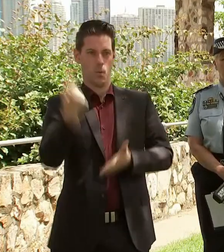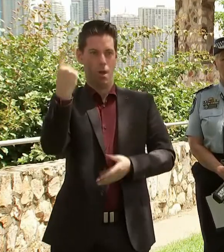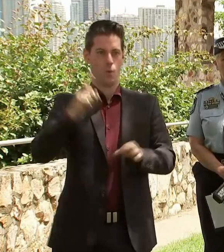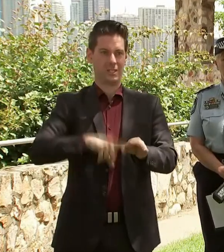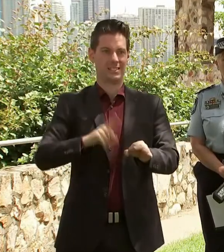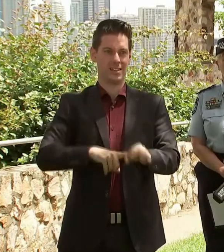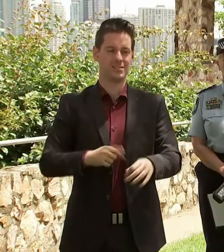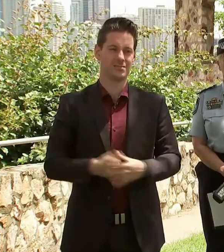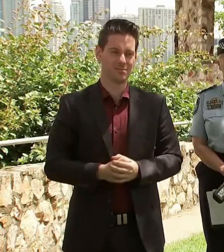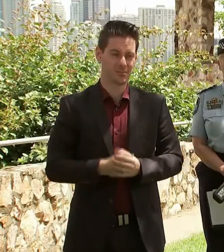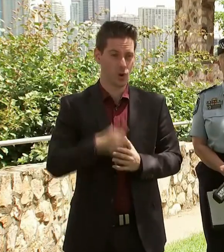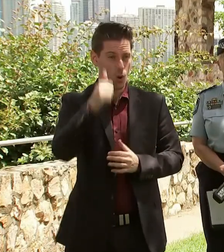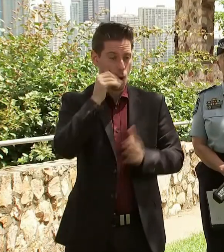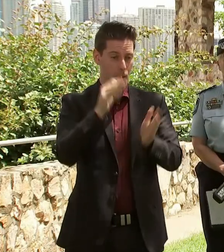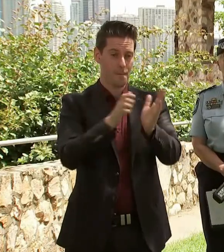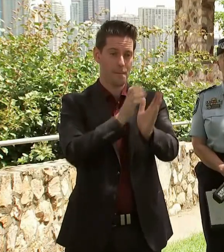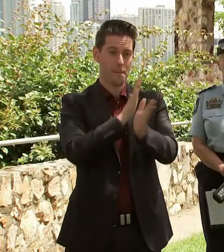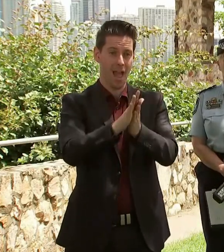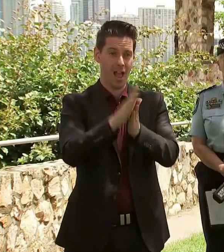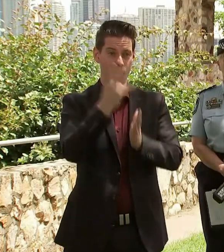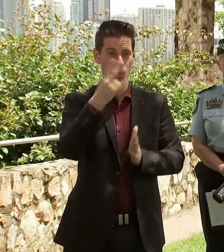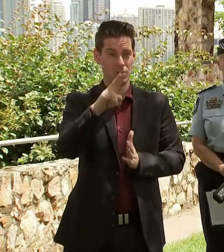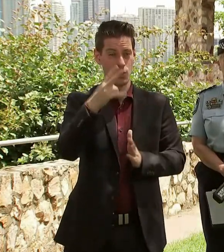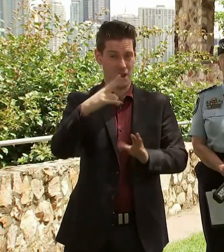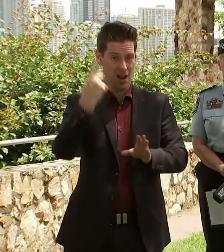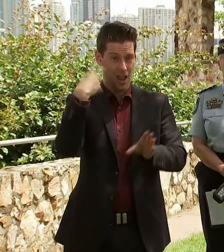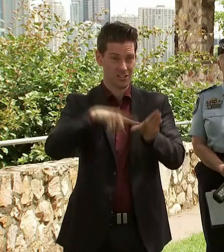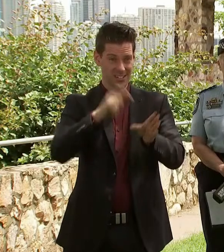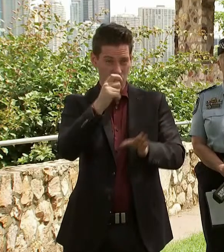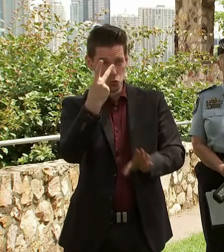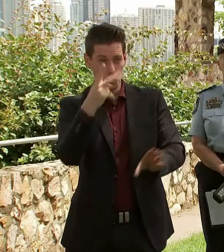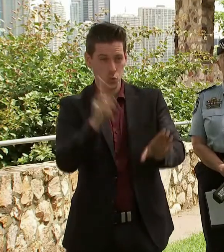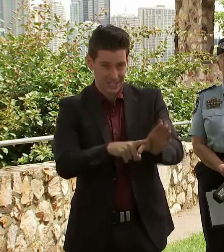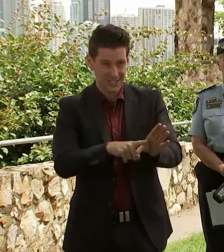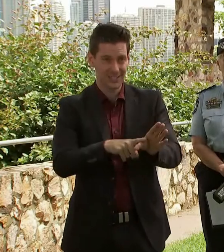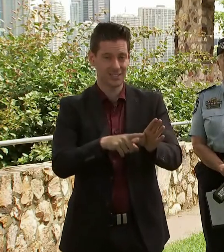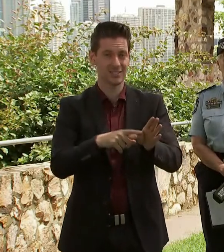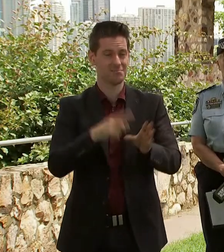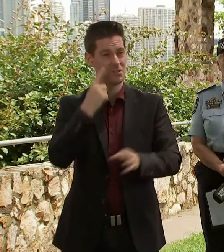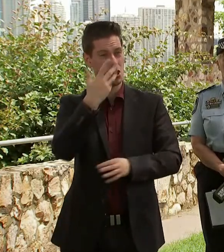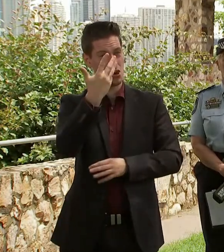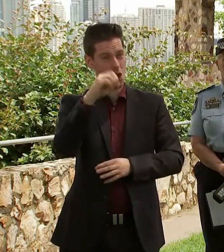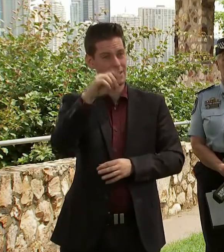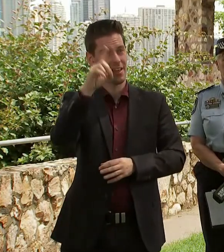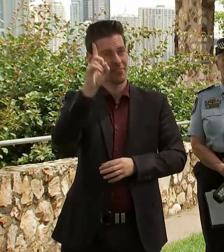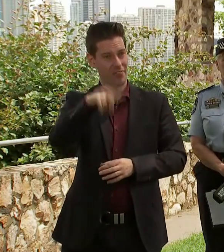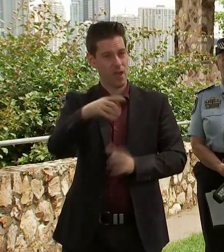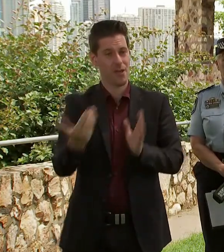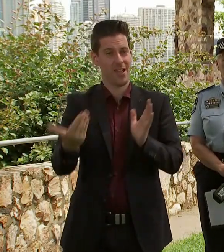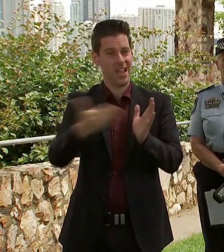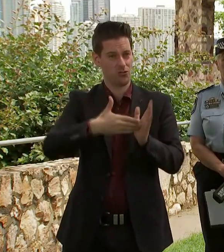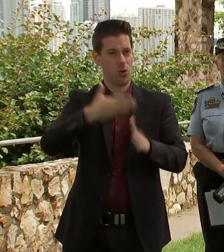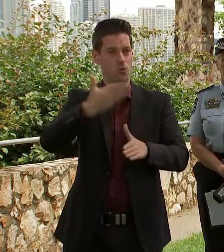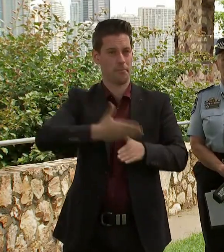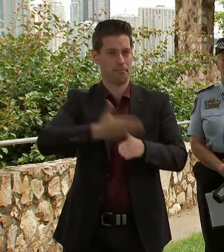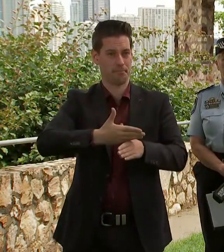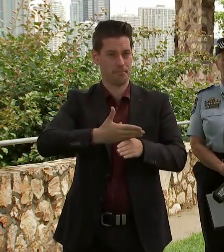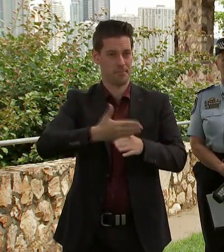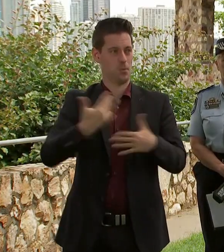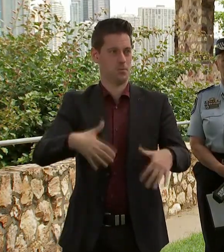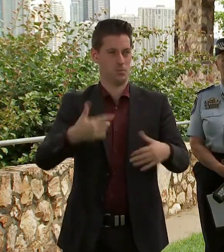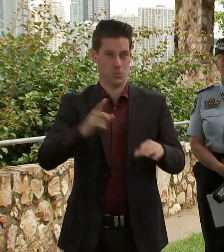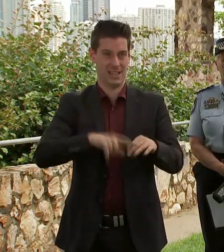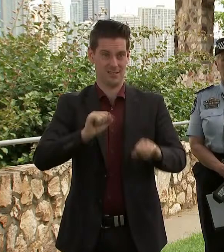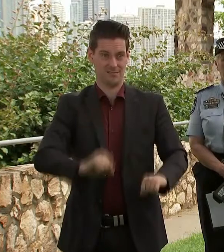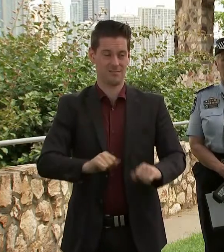March 2020, over the last 18 months, we've seen 90,000 additional jobs created in Queensland. More